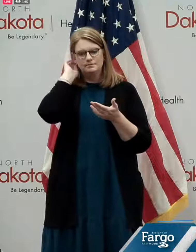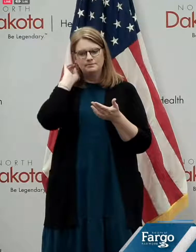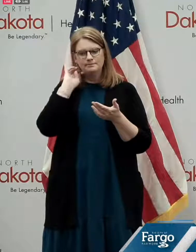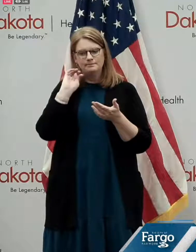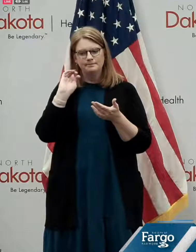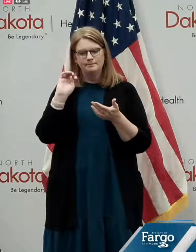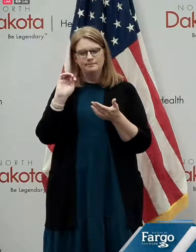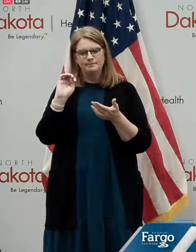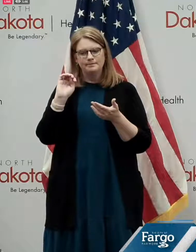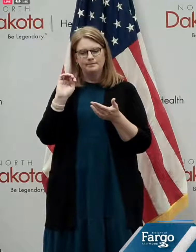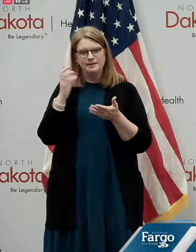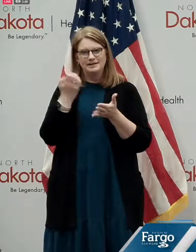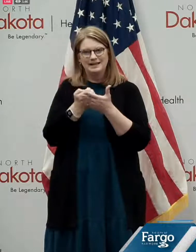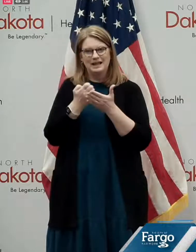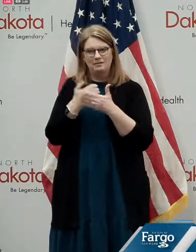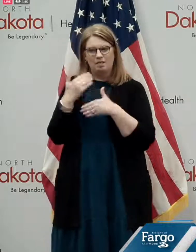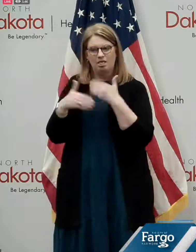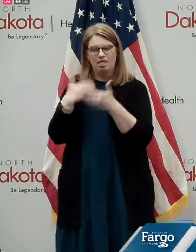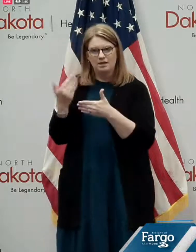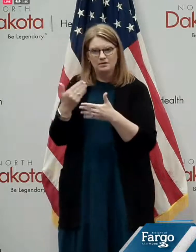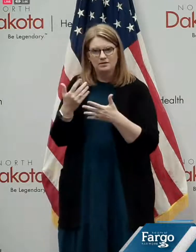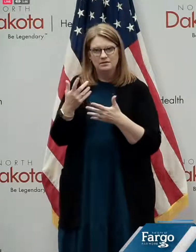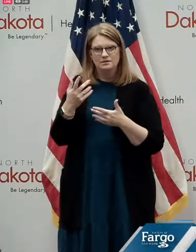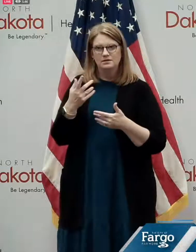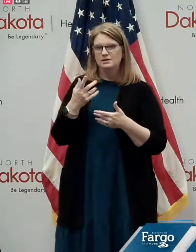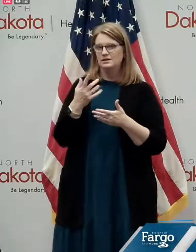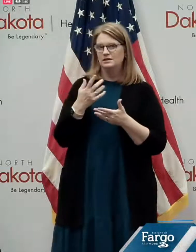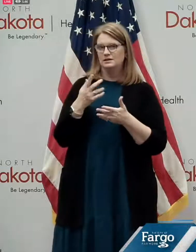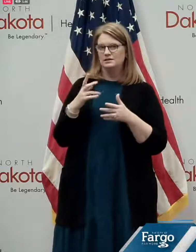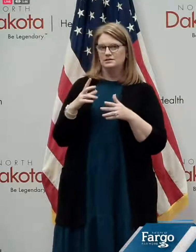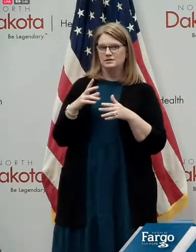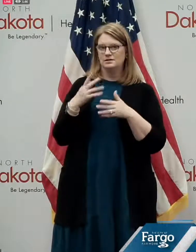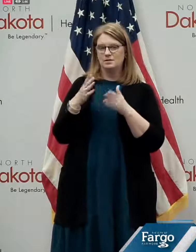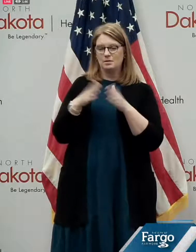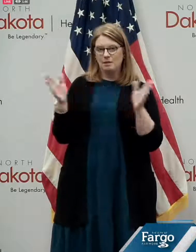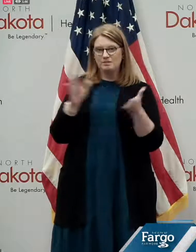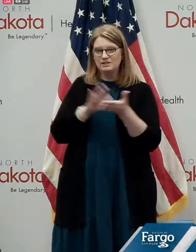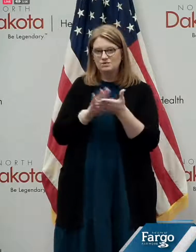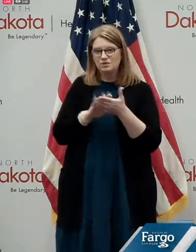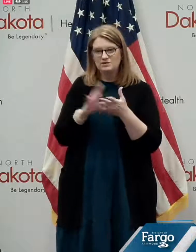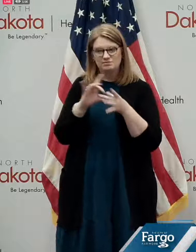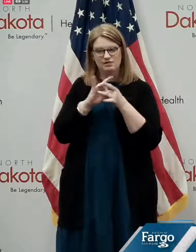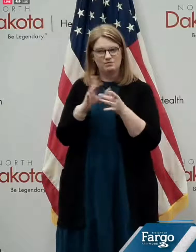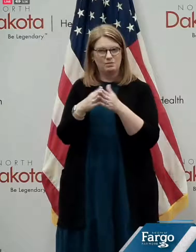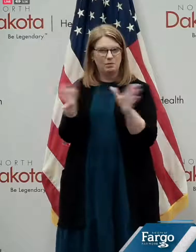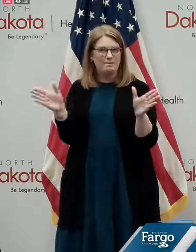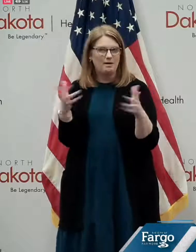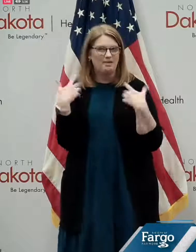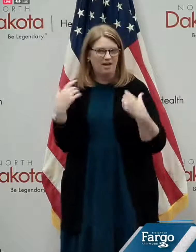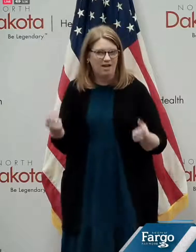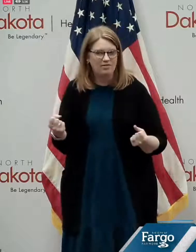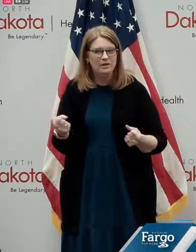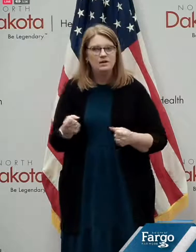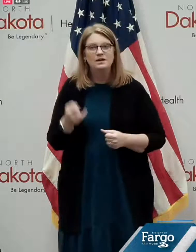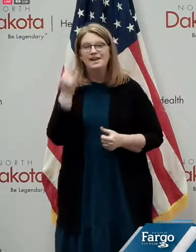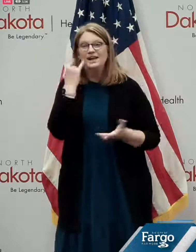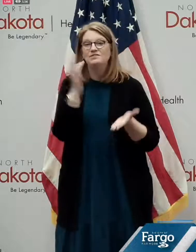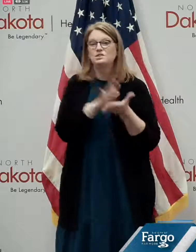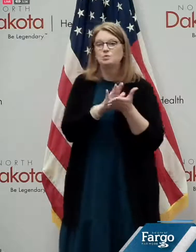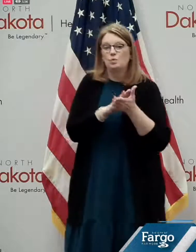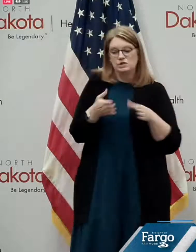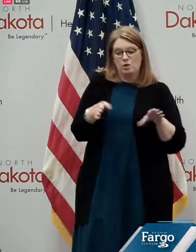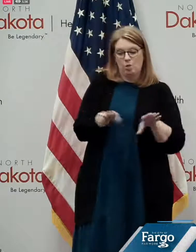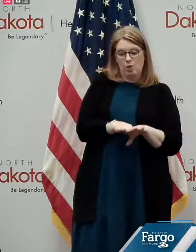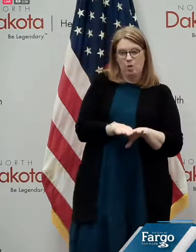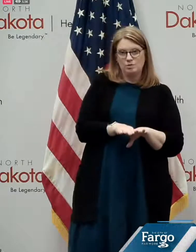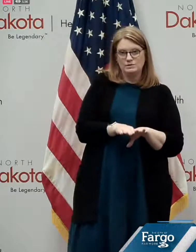getting the economy going in. Opening schools is about public health, because if you have schools closed, there's a lot of things